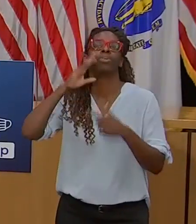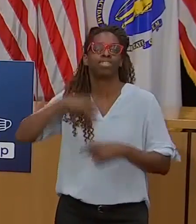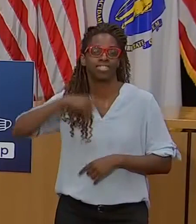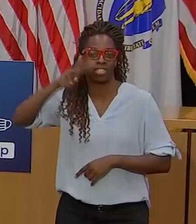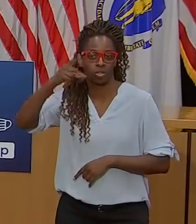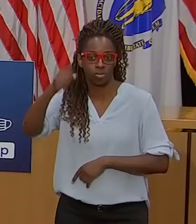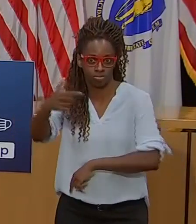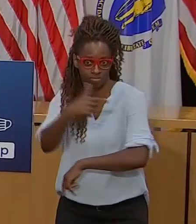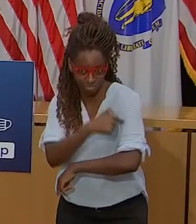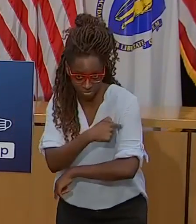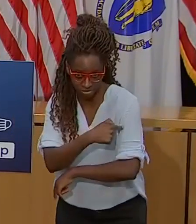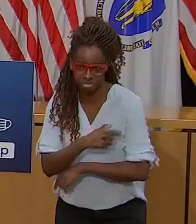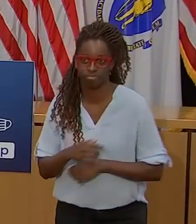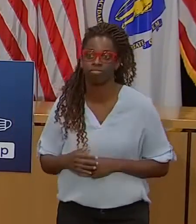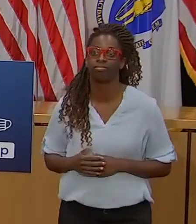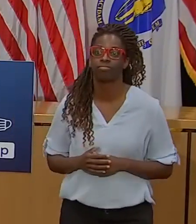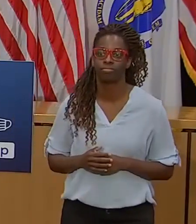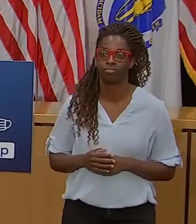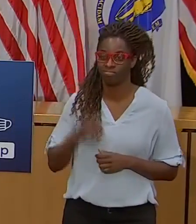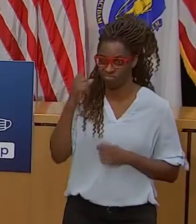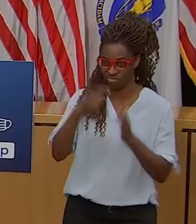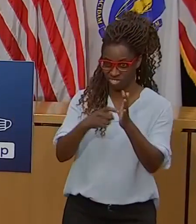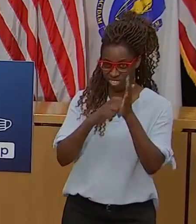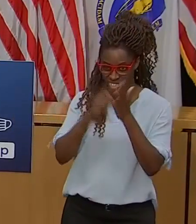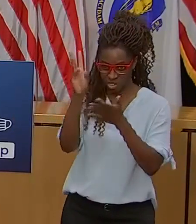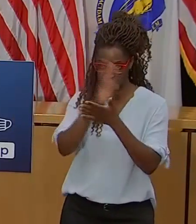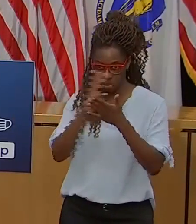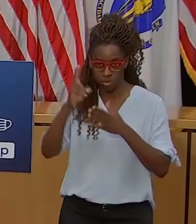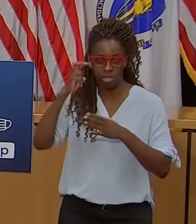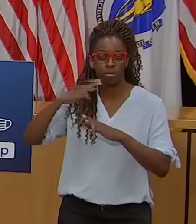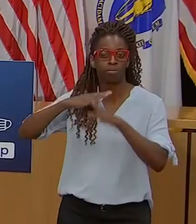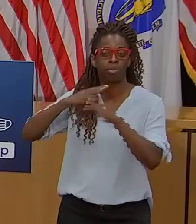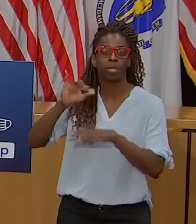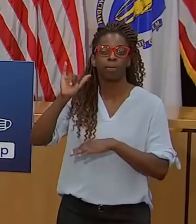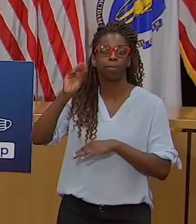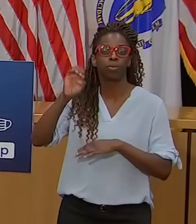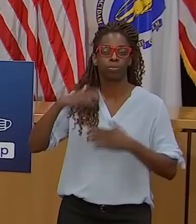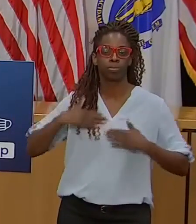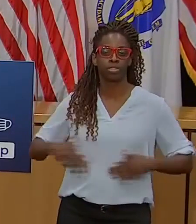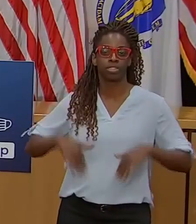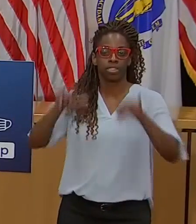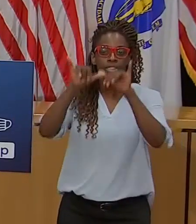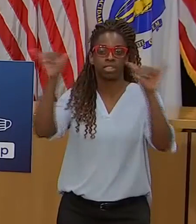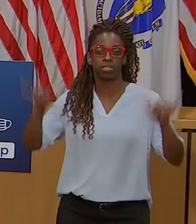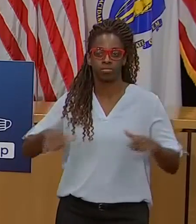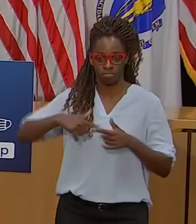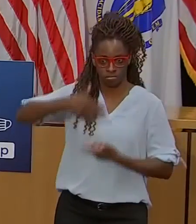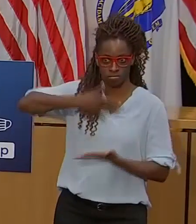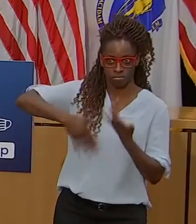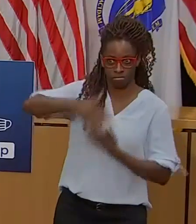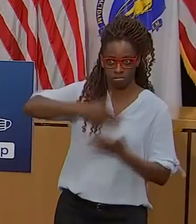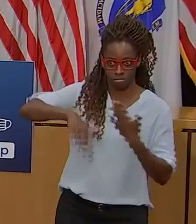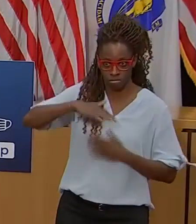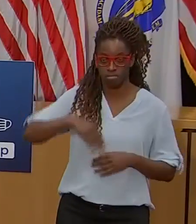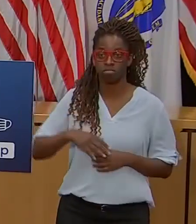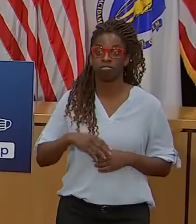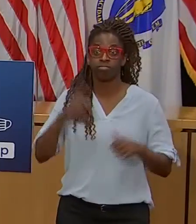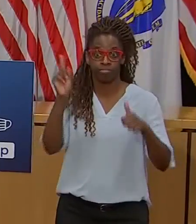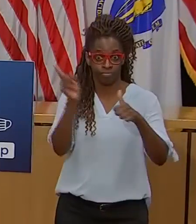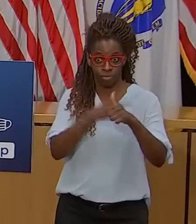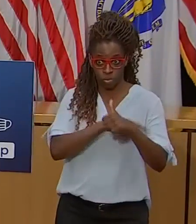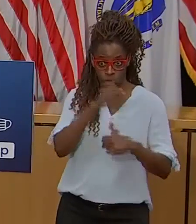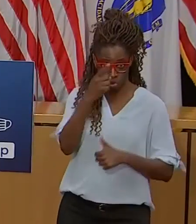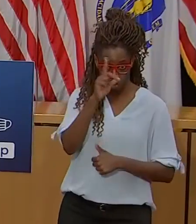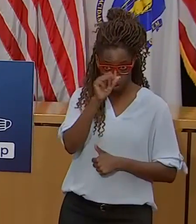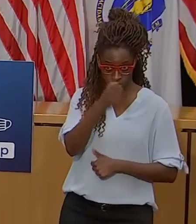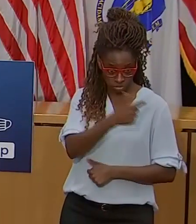virus. That means that while the first doses will be administered shortly, we're several months away from safely vaccinating